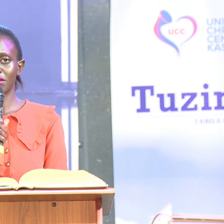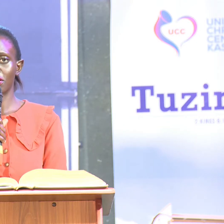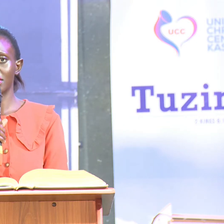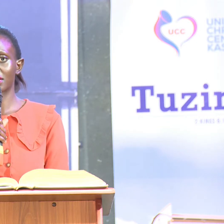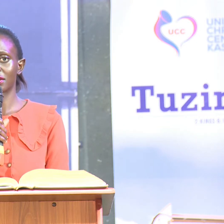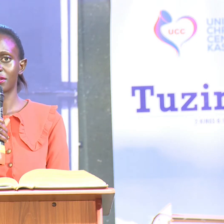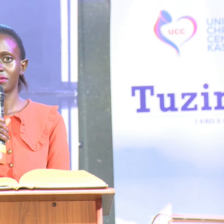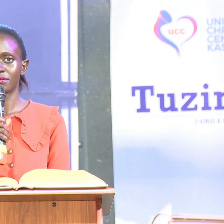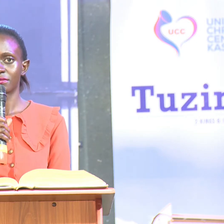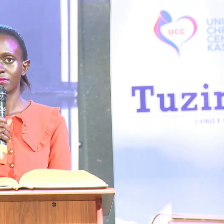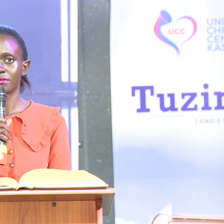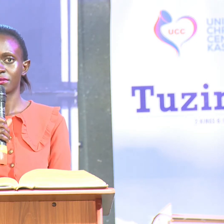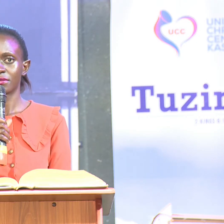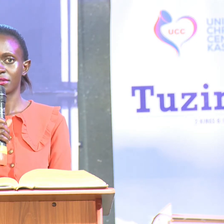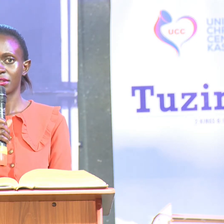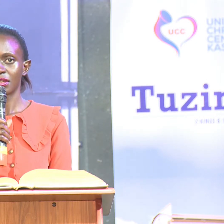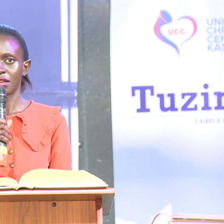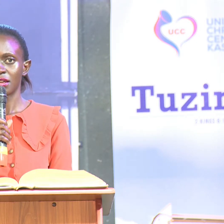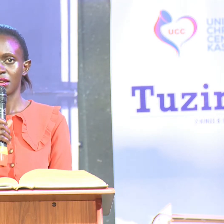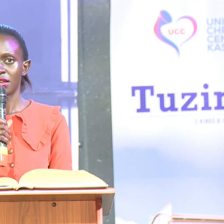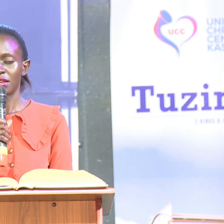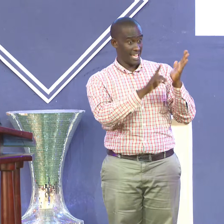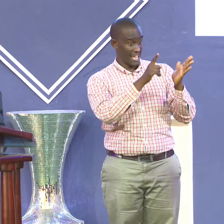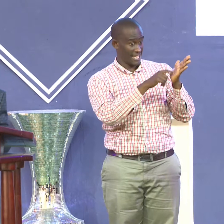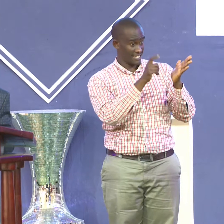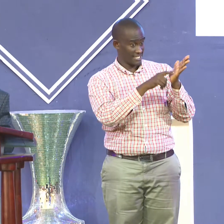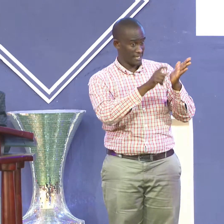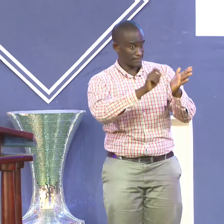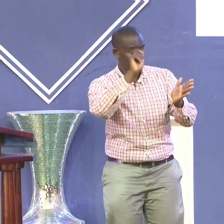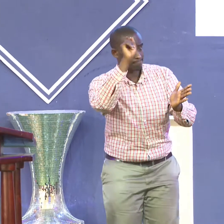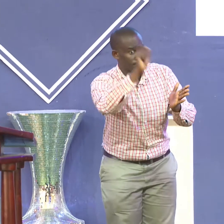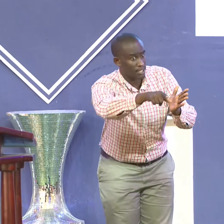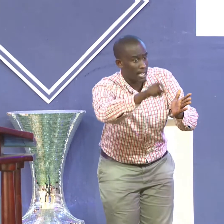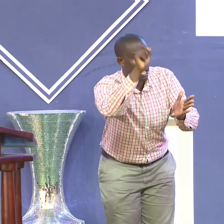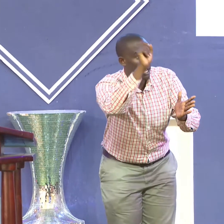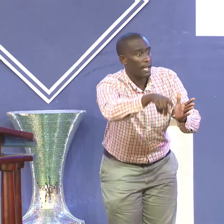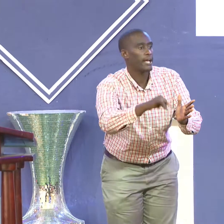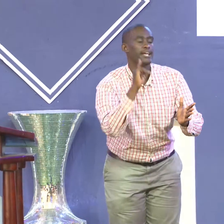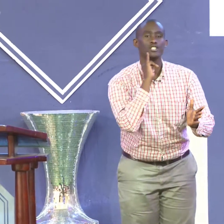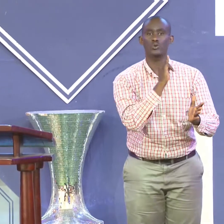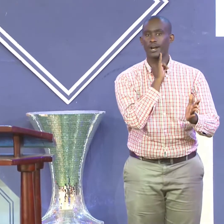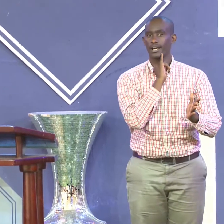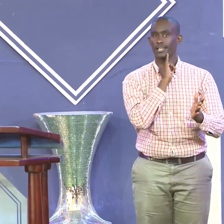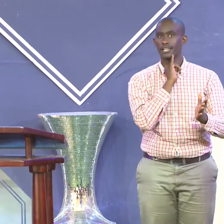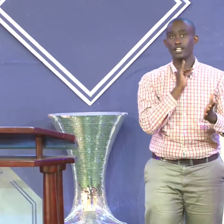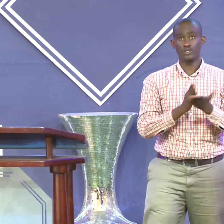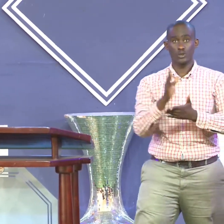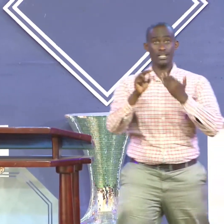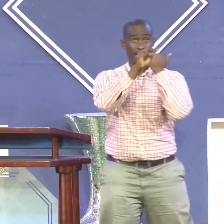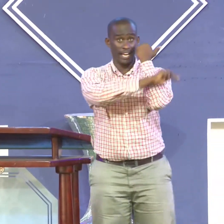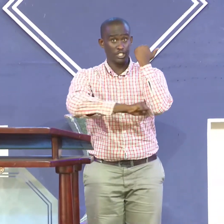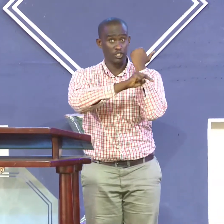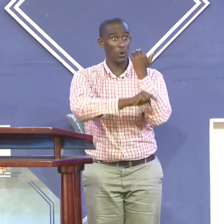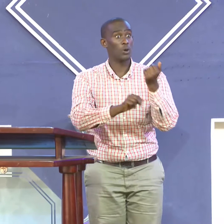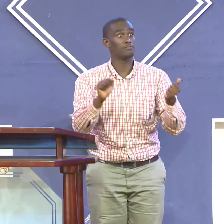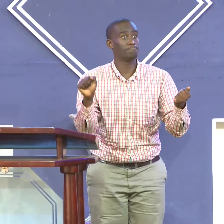these nations, they sowed their seeds in Israel. And for